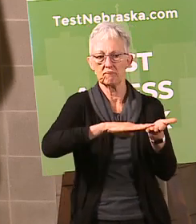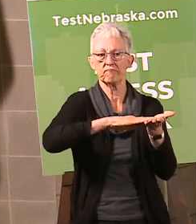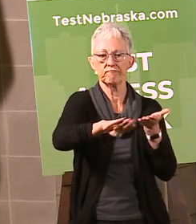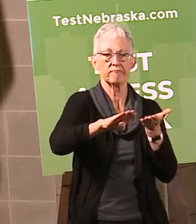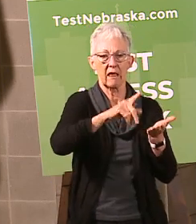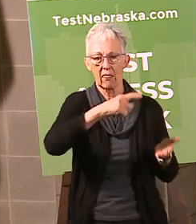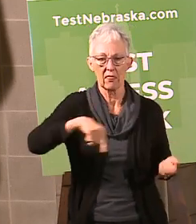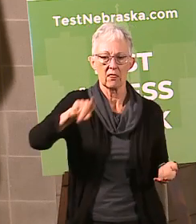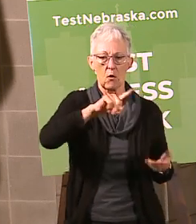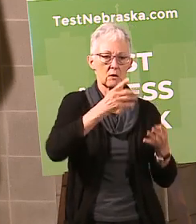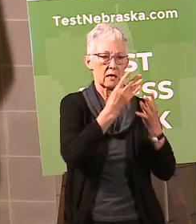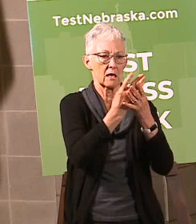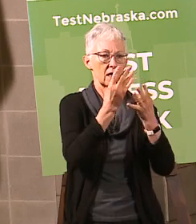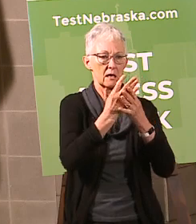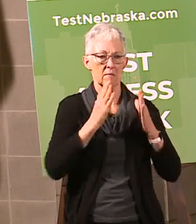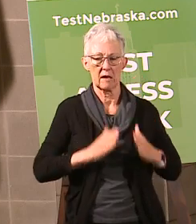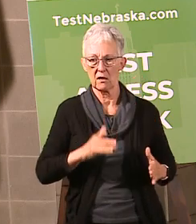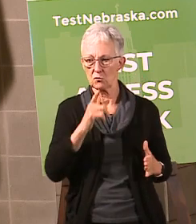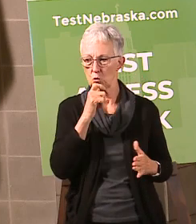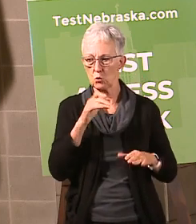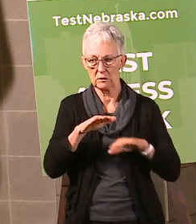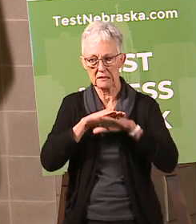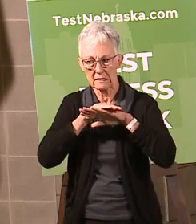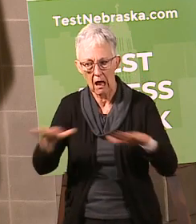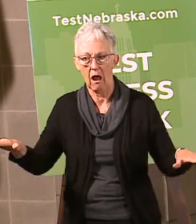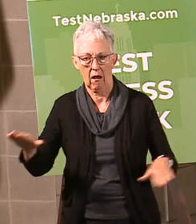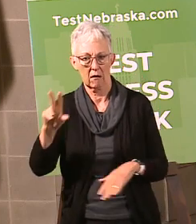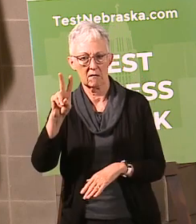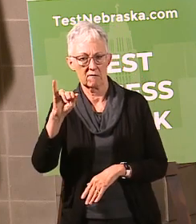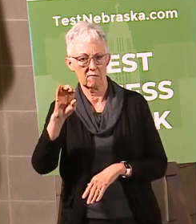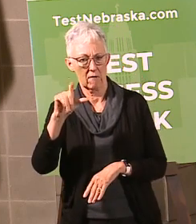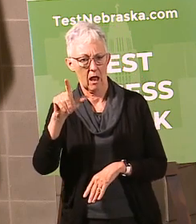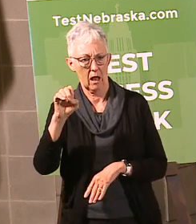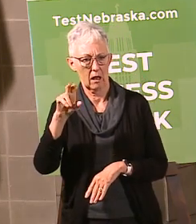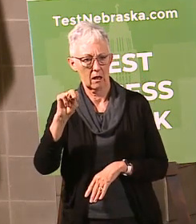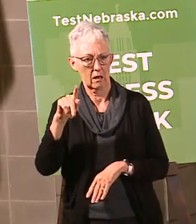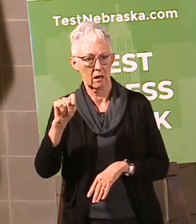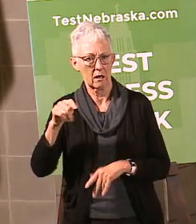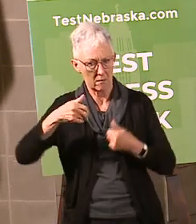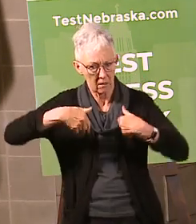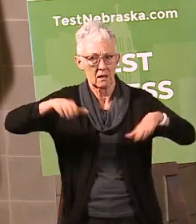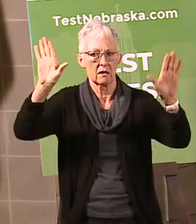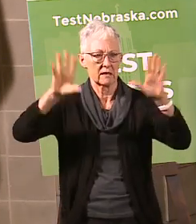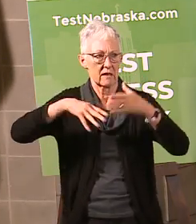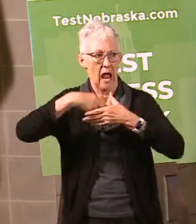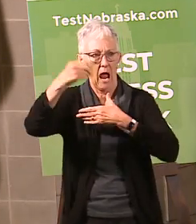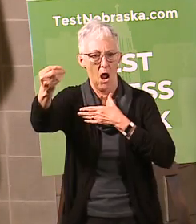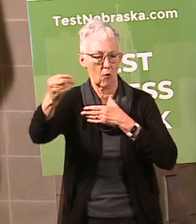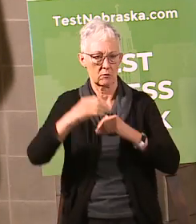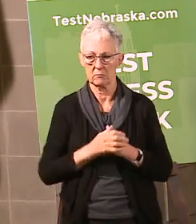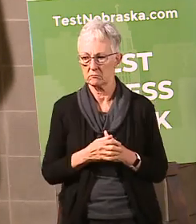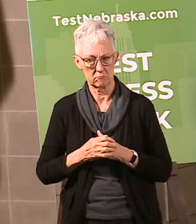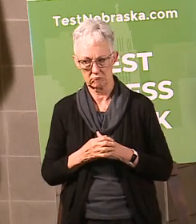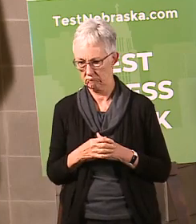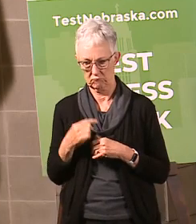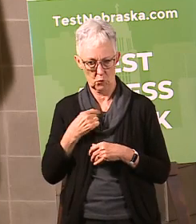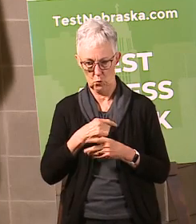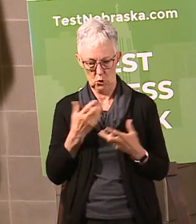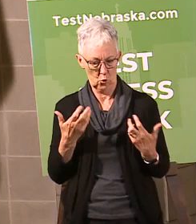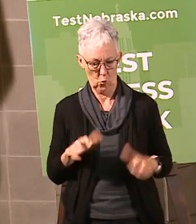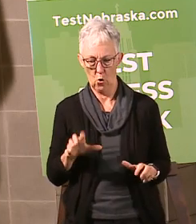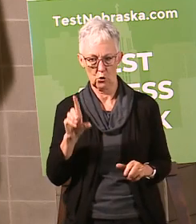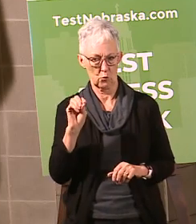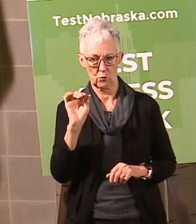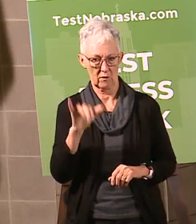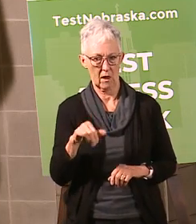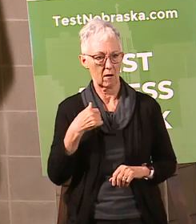again, we don't want to release people before they've had the programming, because that means they will be more likely to reoffend and end up back in our system.